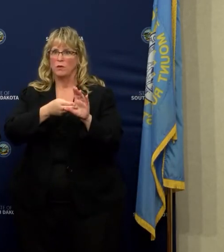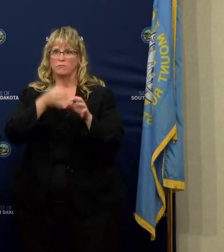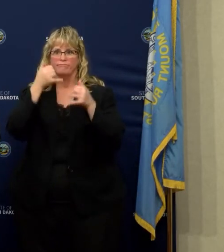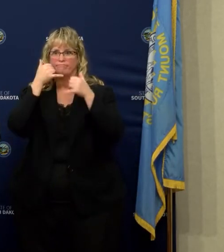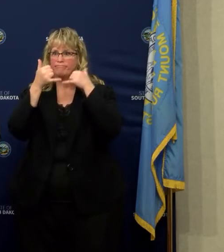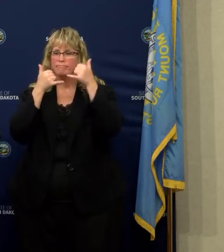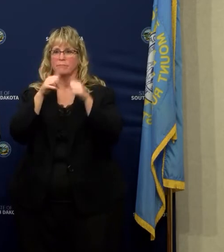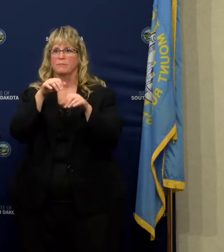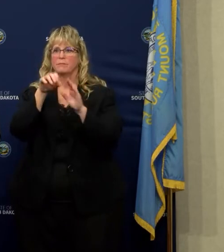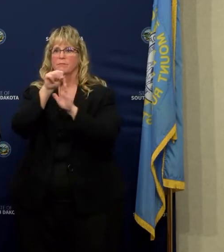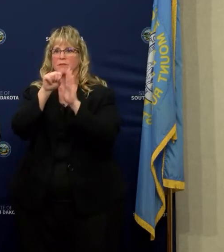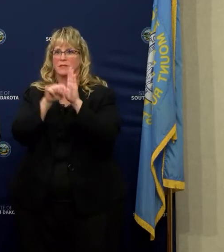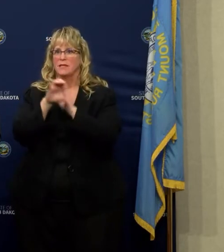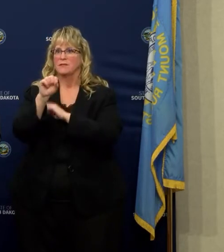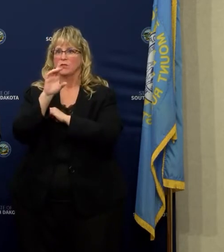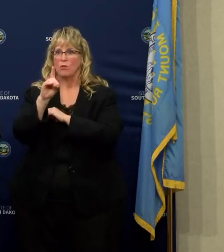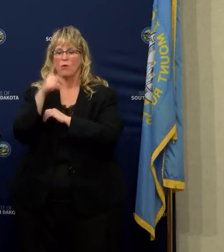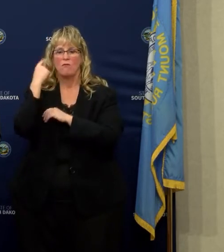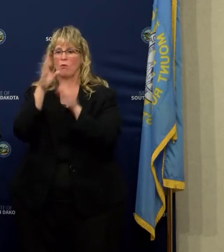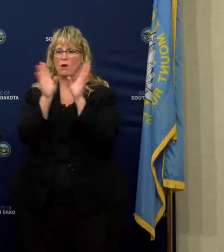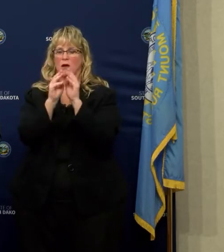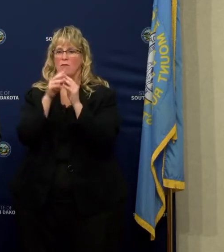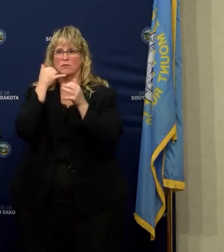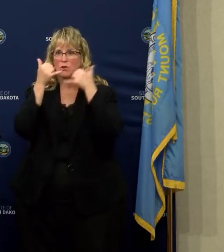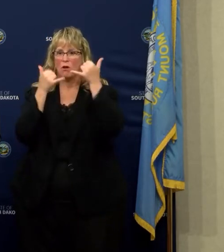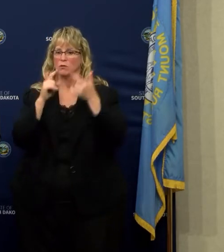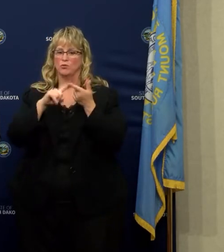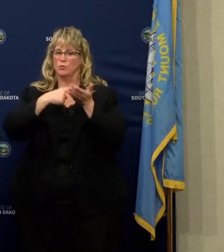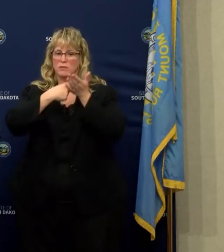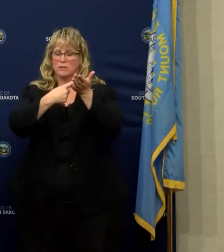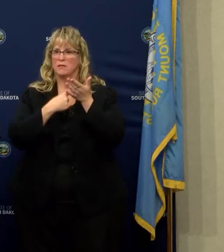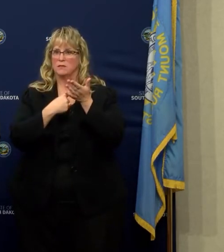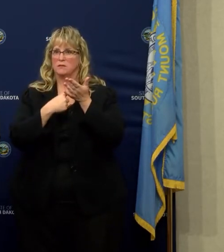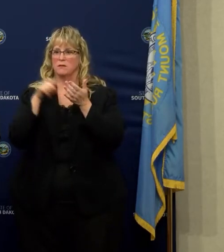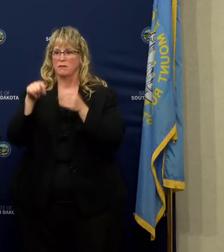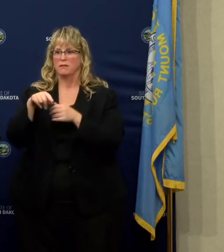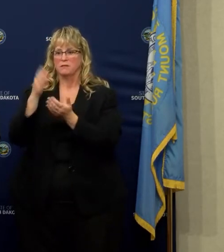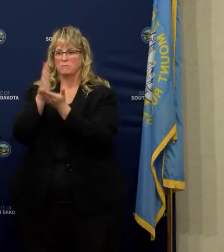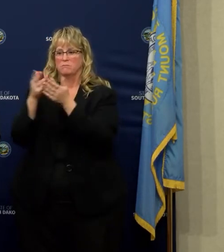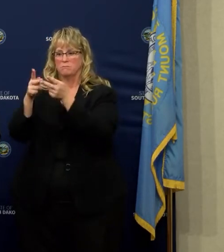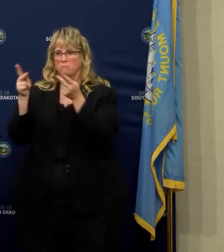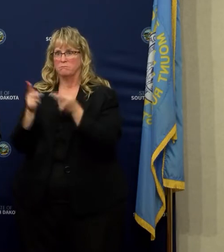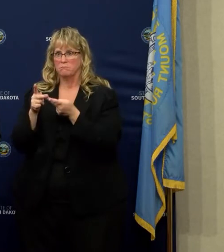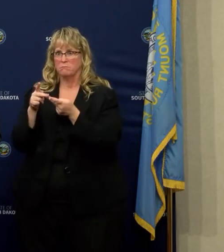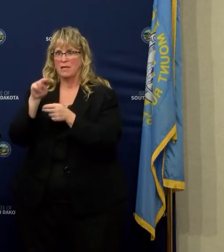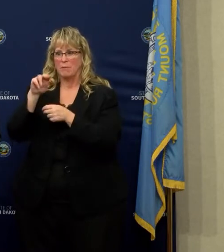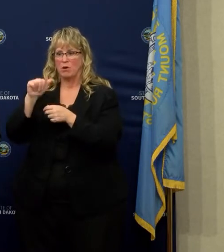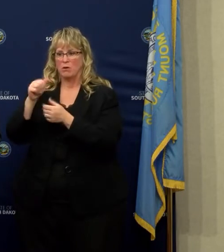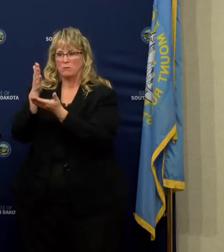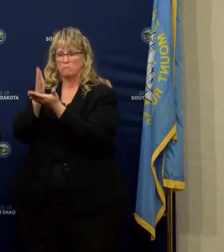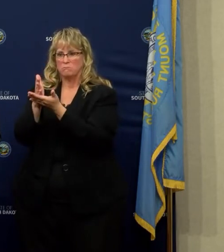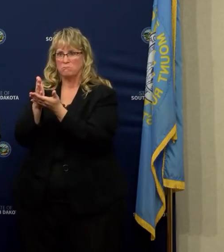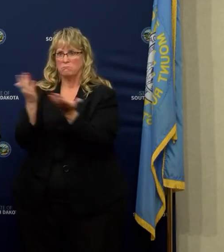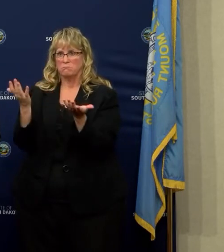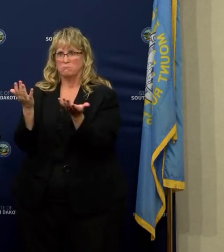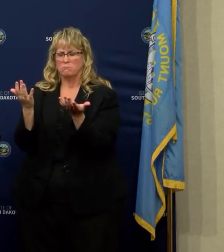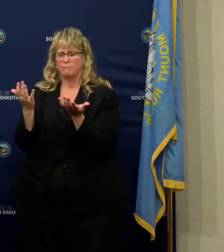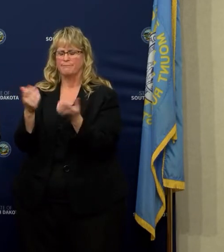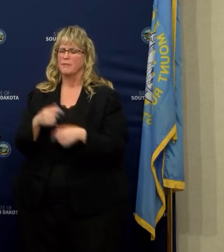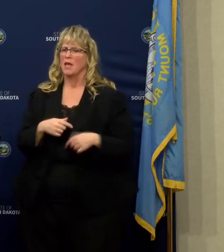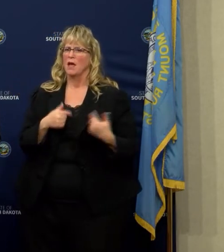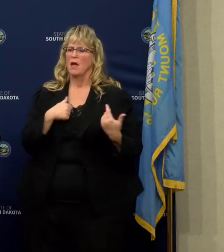state of South Dakota for a conference call to discuss this tribal checkpoint issue. And so I felt that it